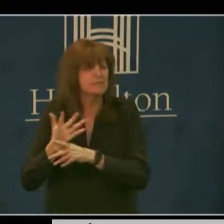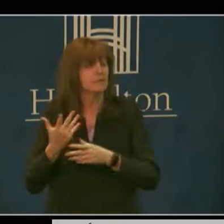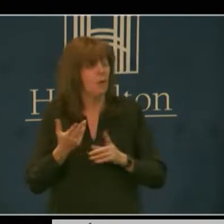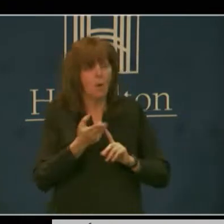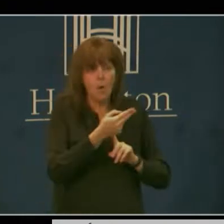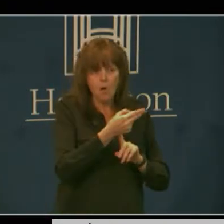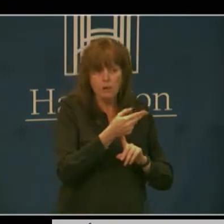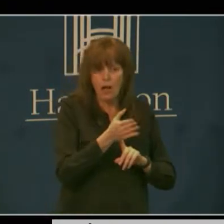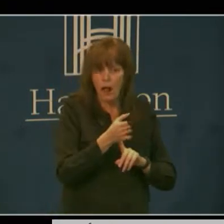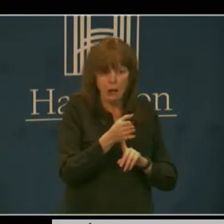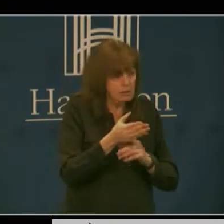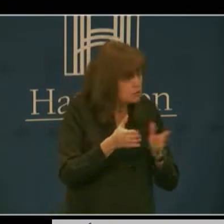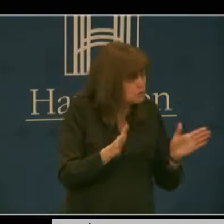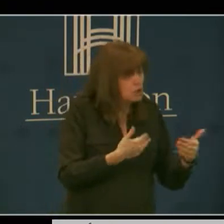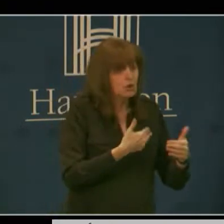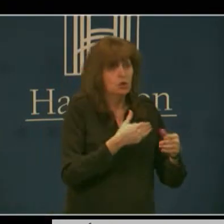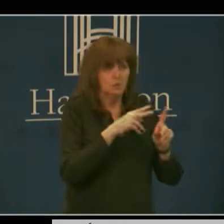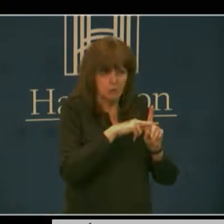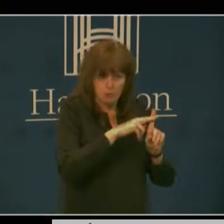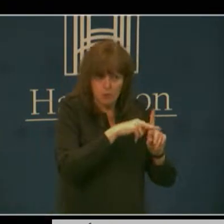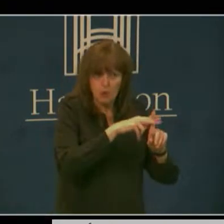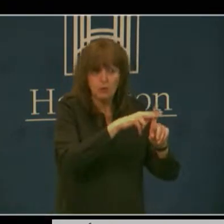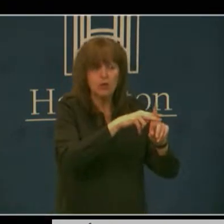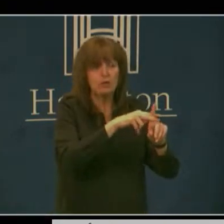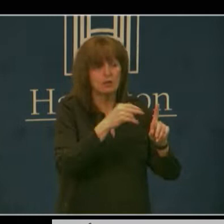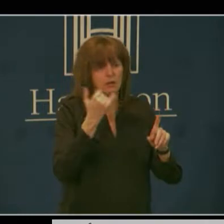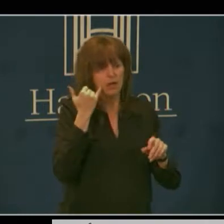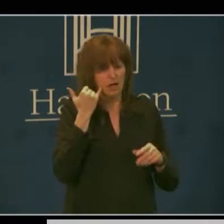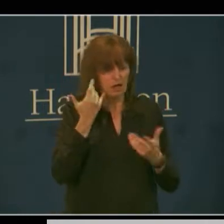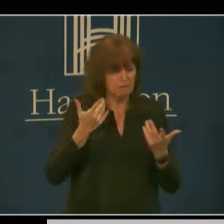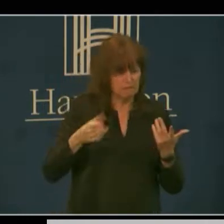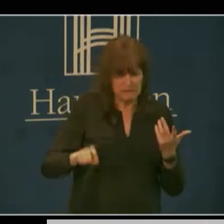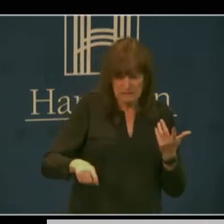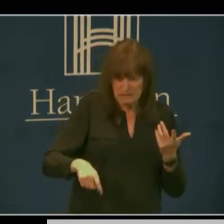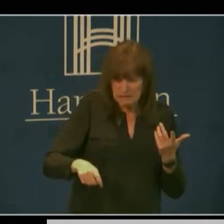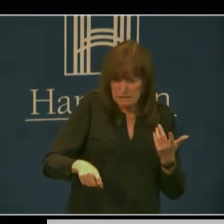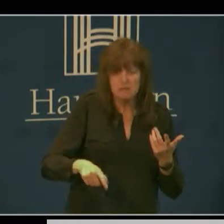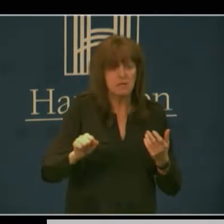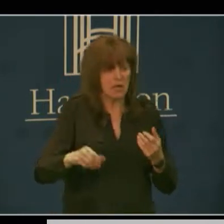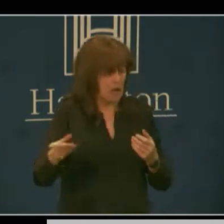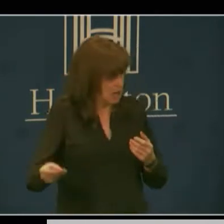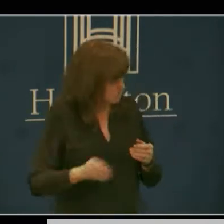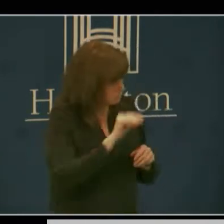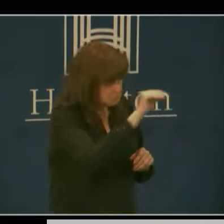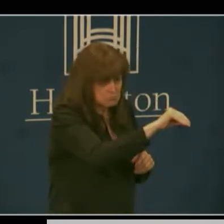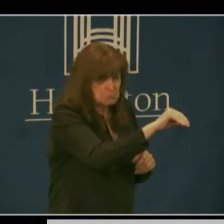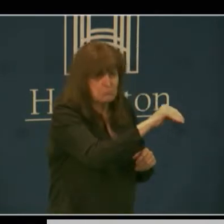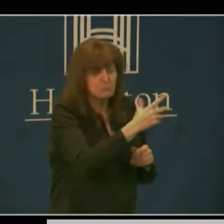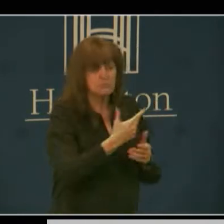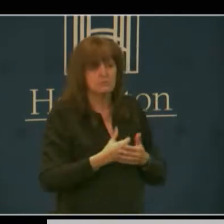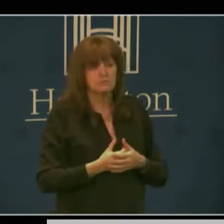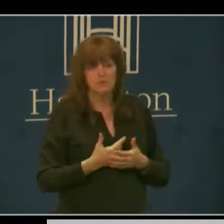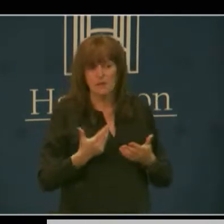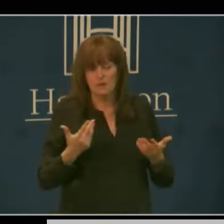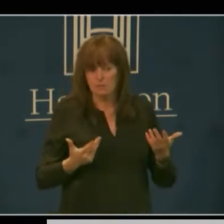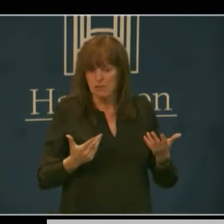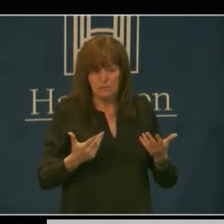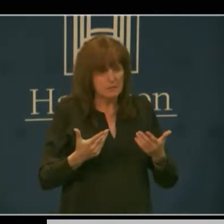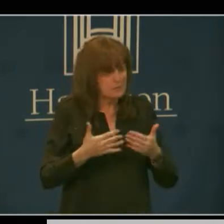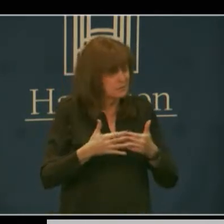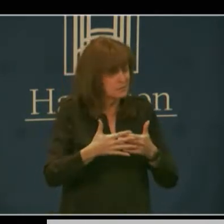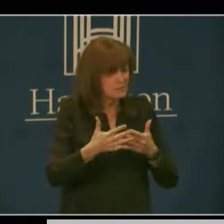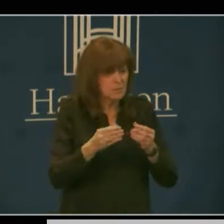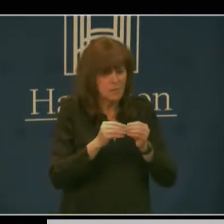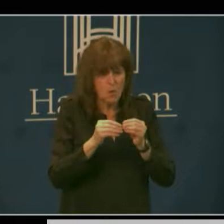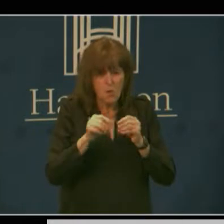isolate more members from shelters or if we ever had to move large numbers of shelter users into their own rooms. We have